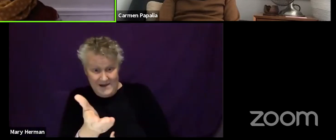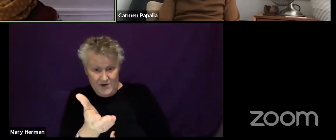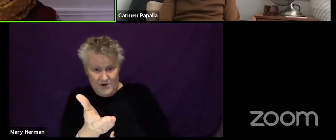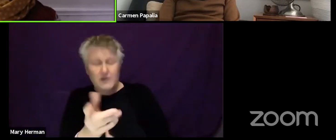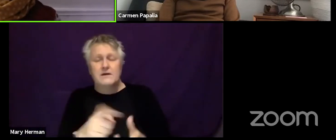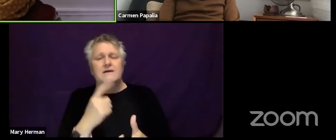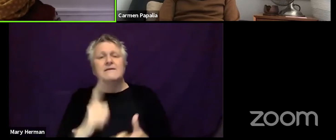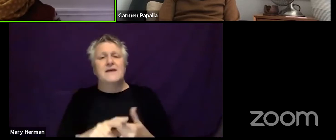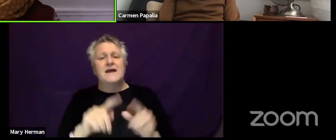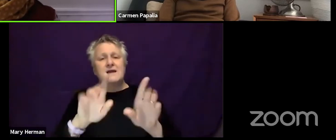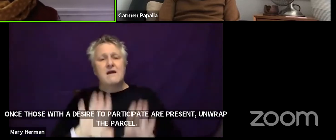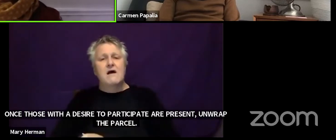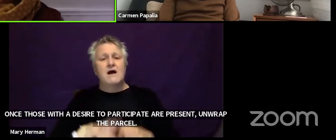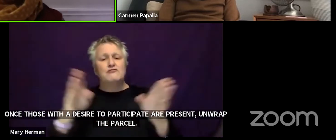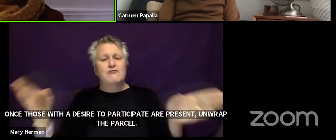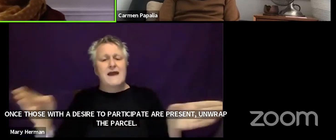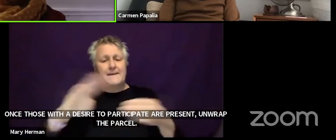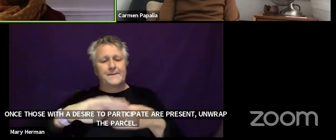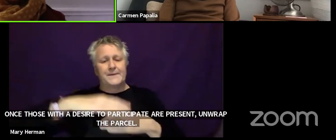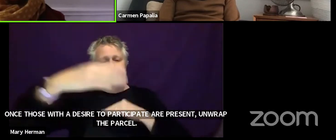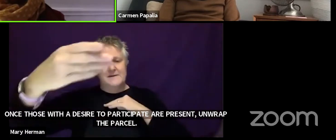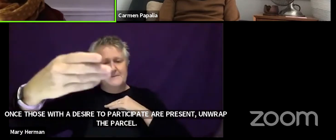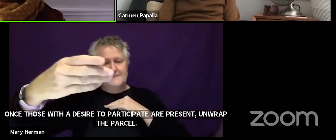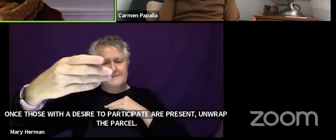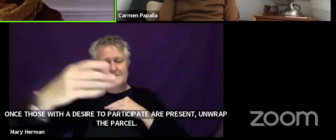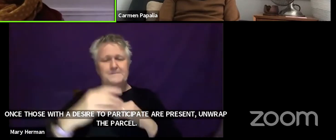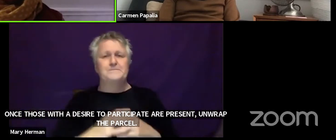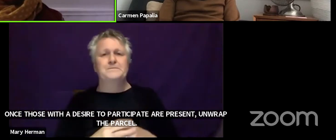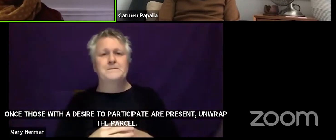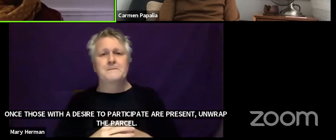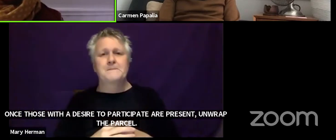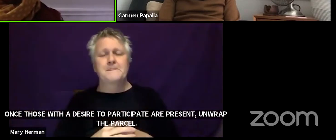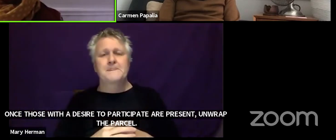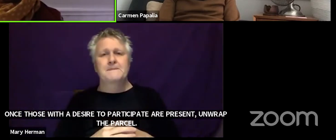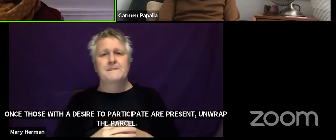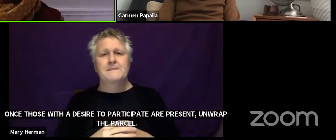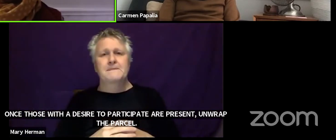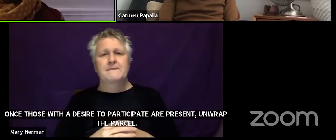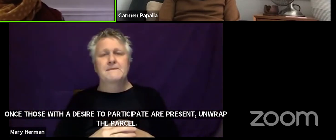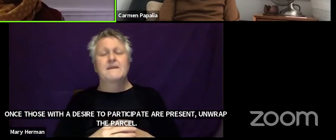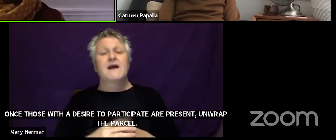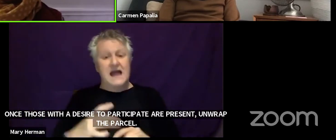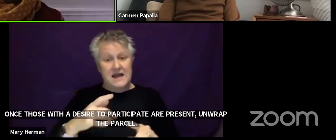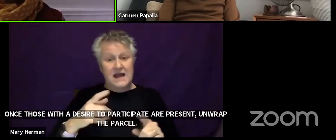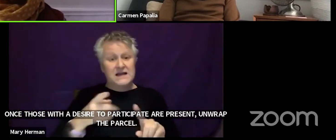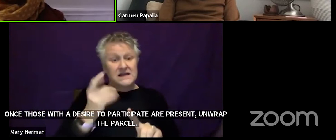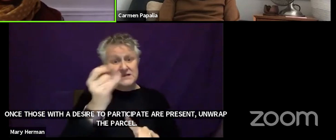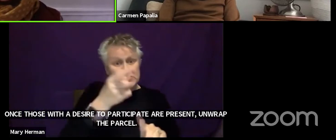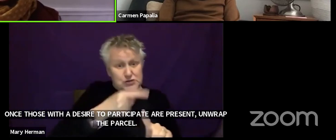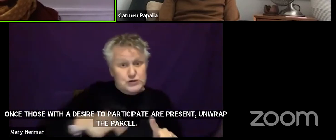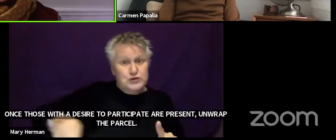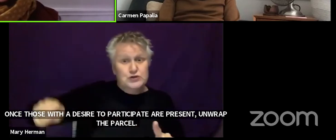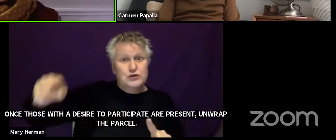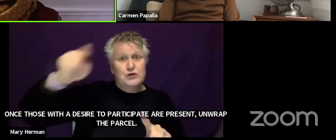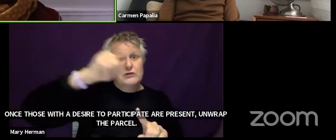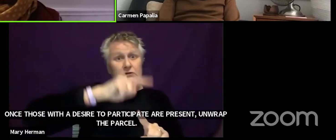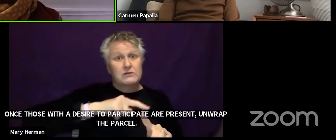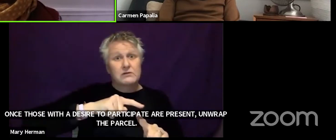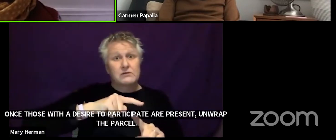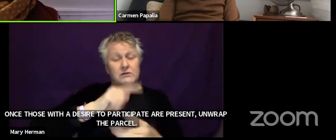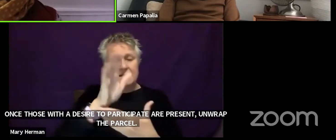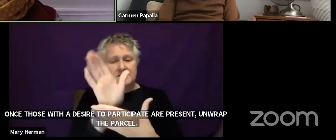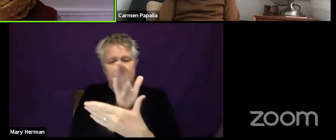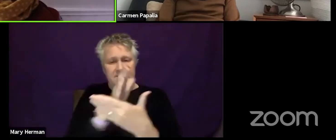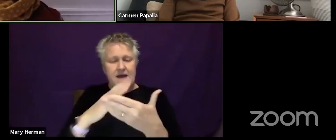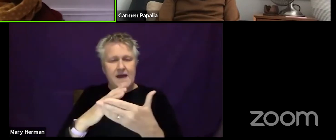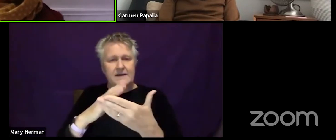An animated circle divided by red spokes, not a wheel,